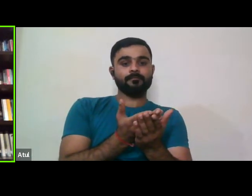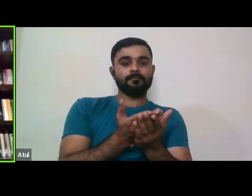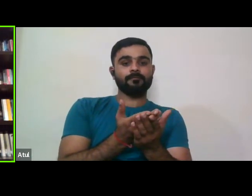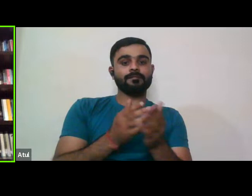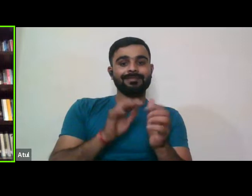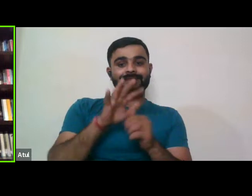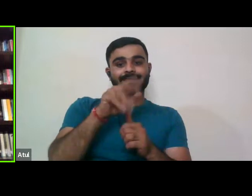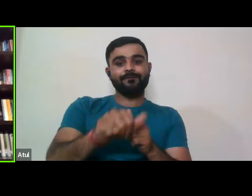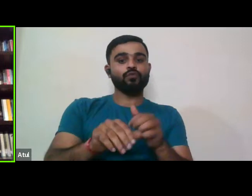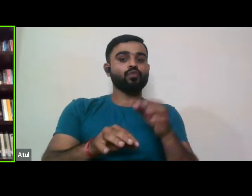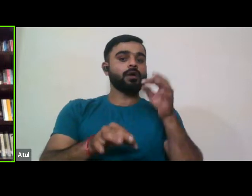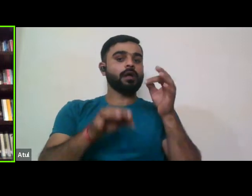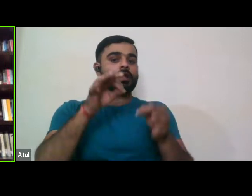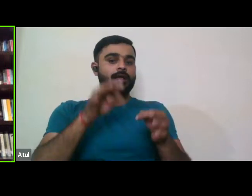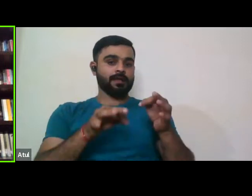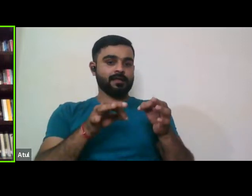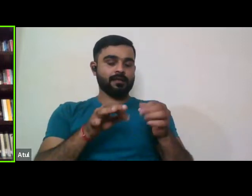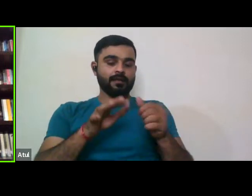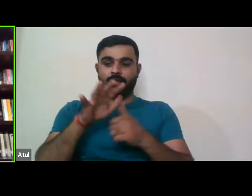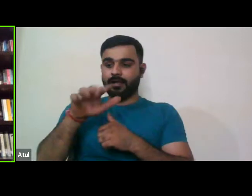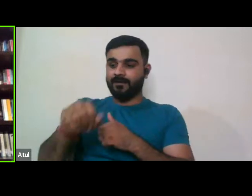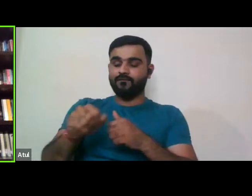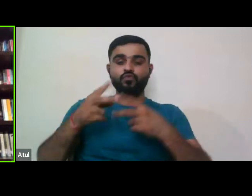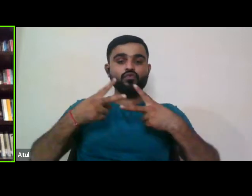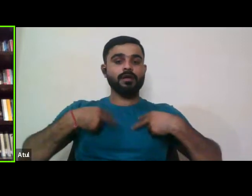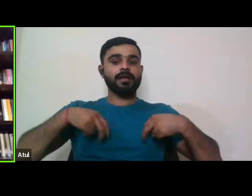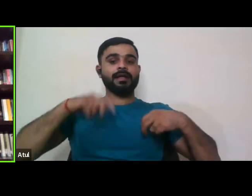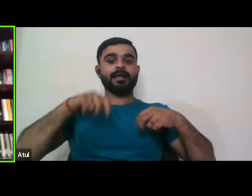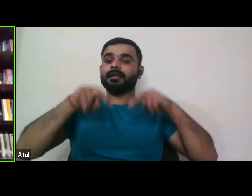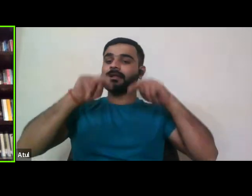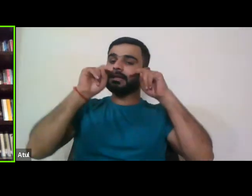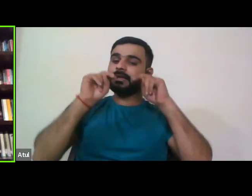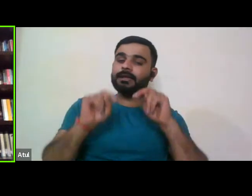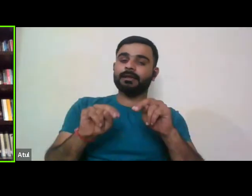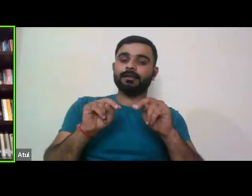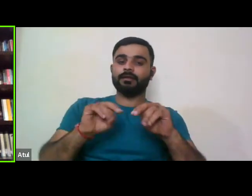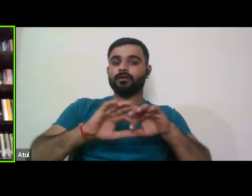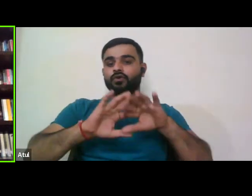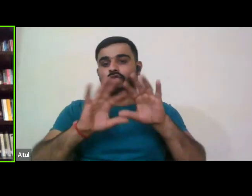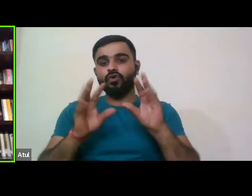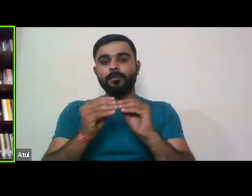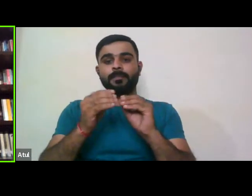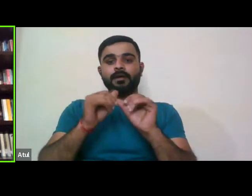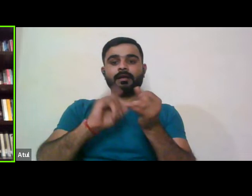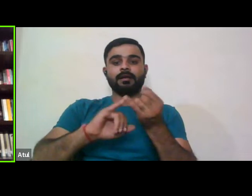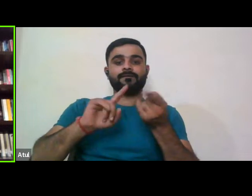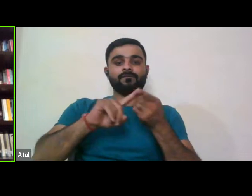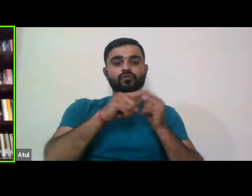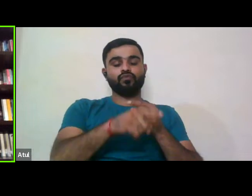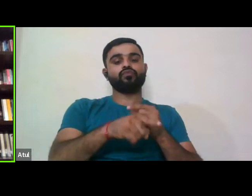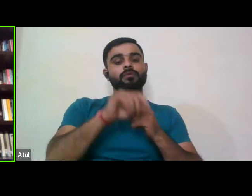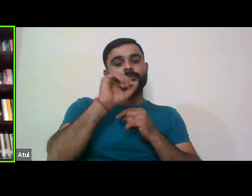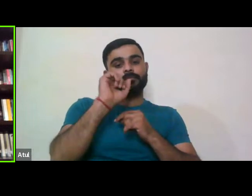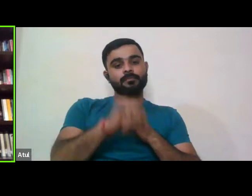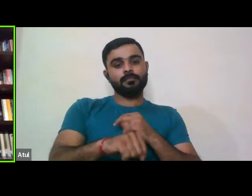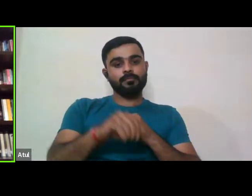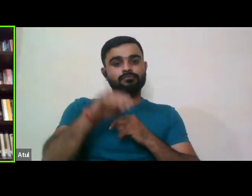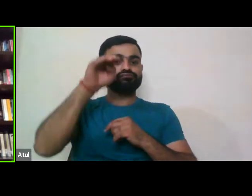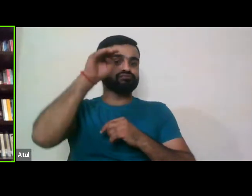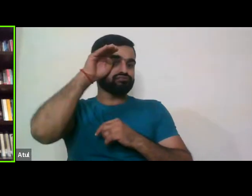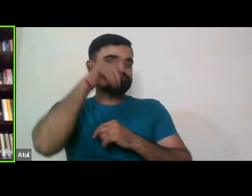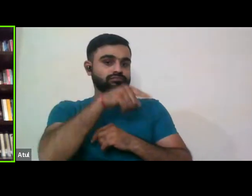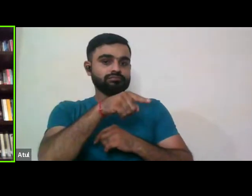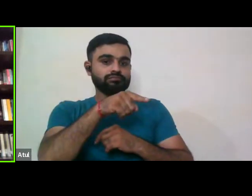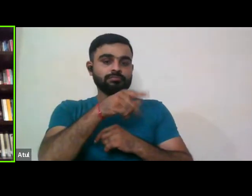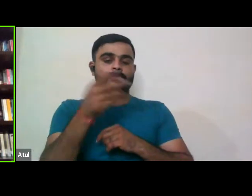access to justice and access to the court requires that every case has to be heard